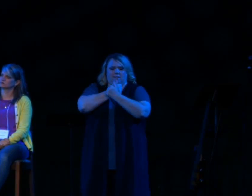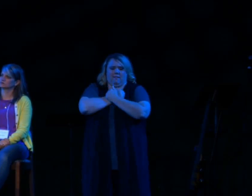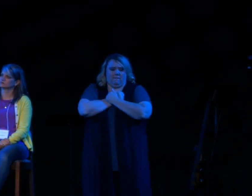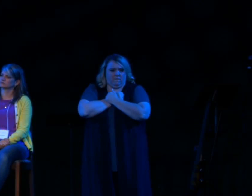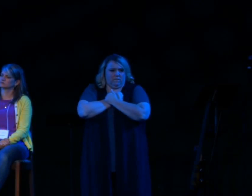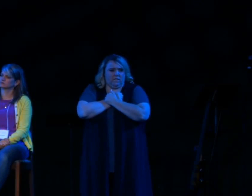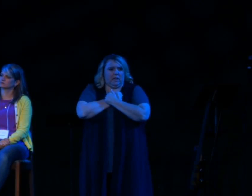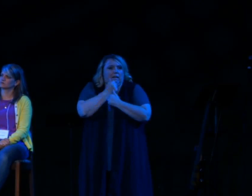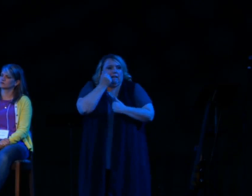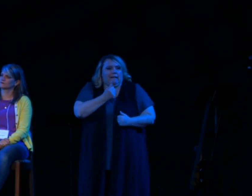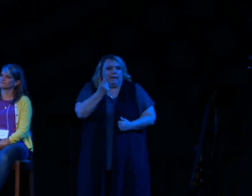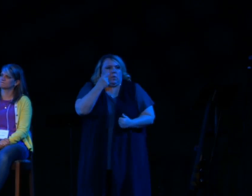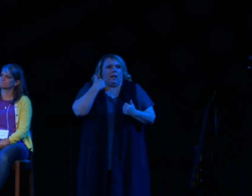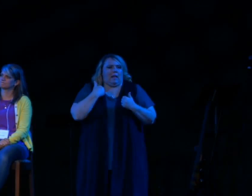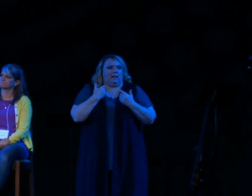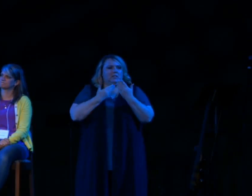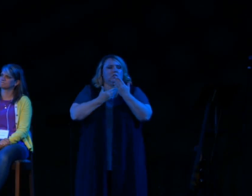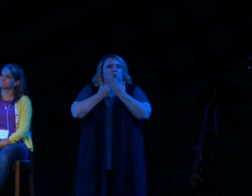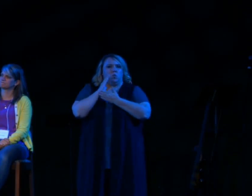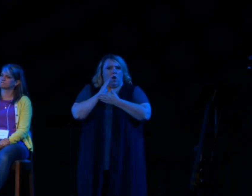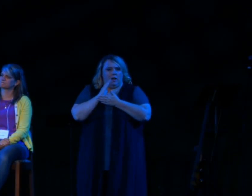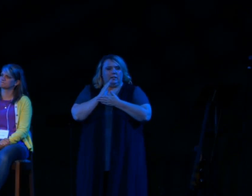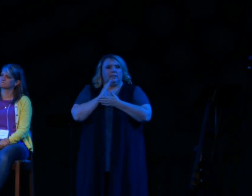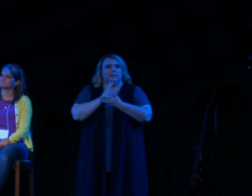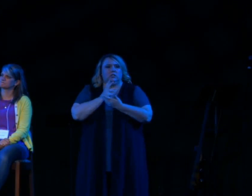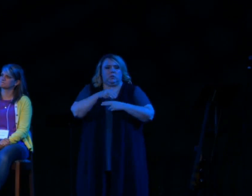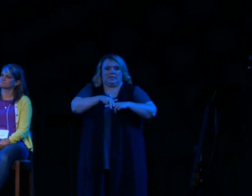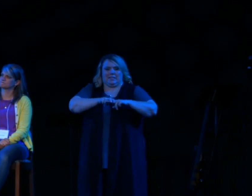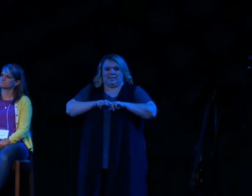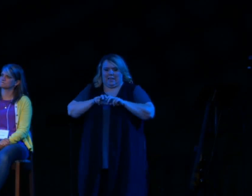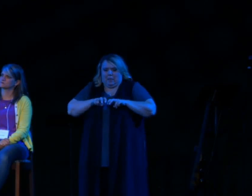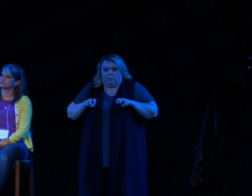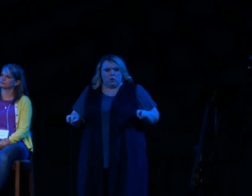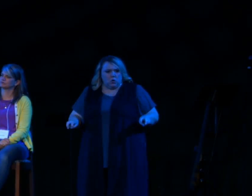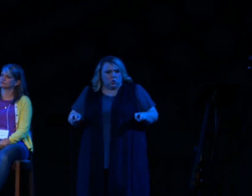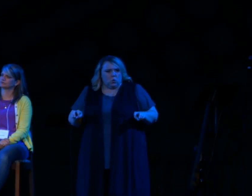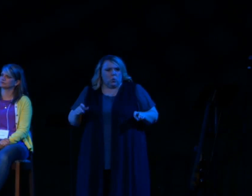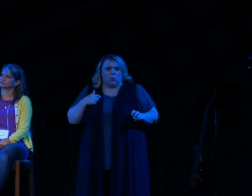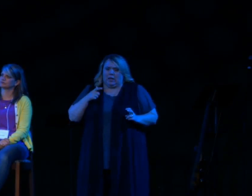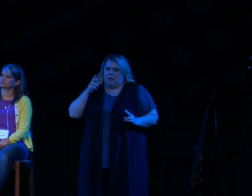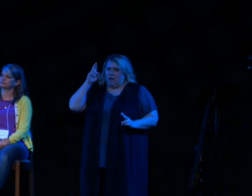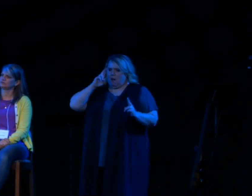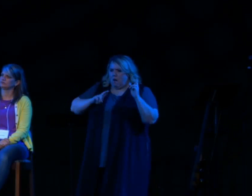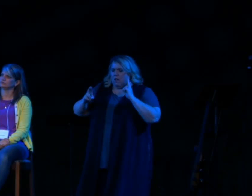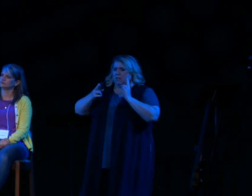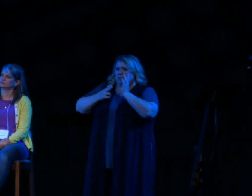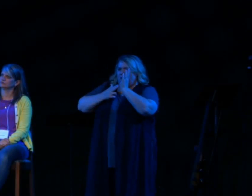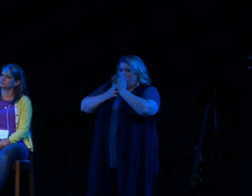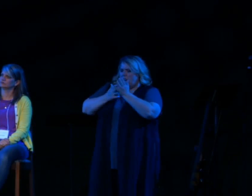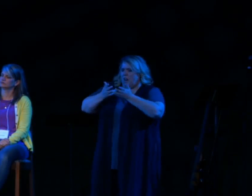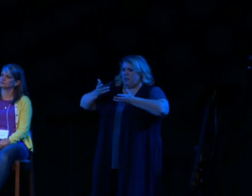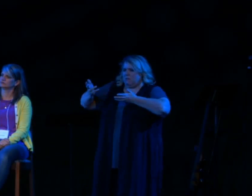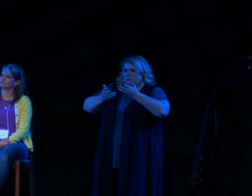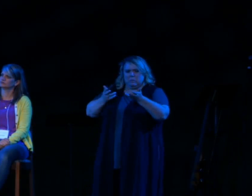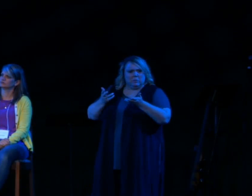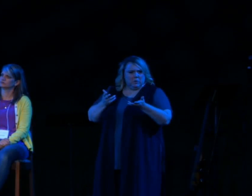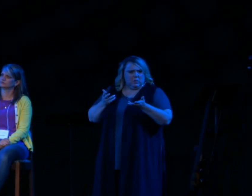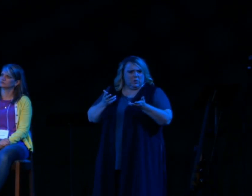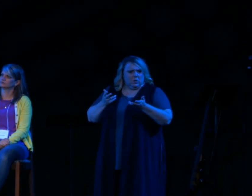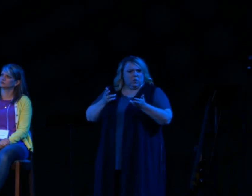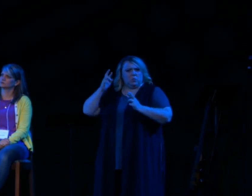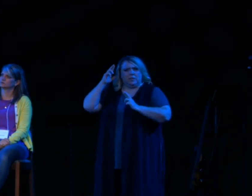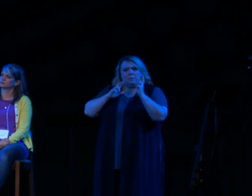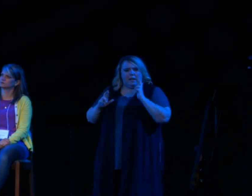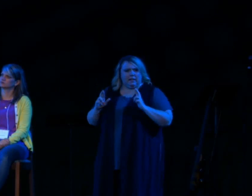where anyone has the right to be in the pews and be treated with dignity and be served and serve.